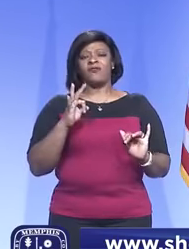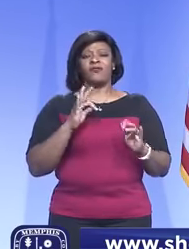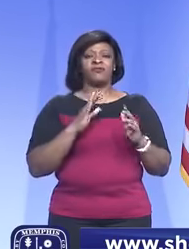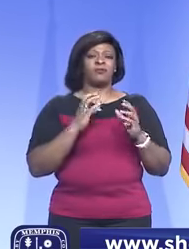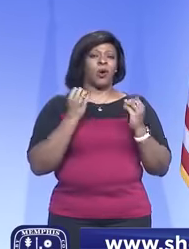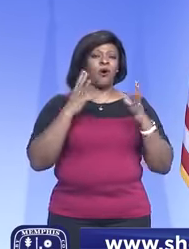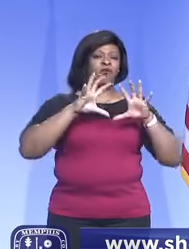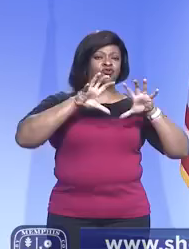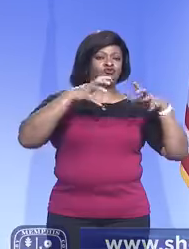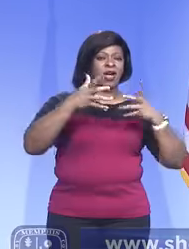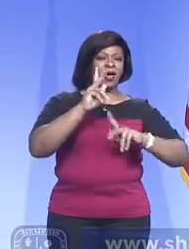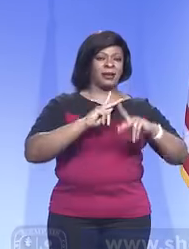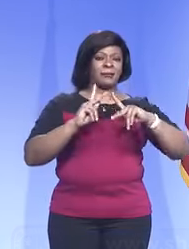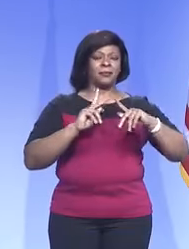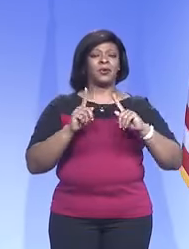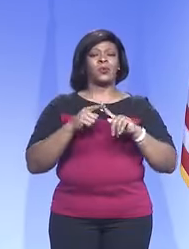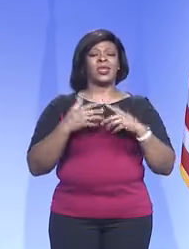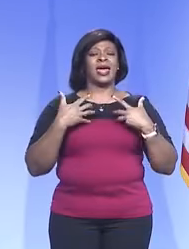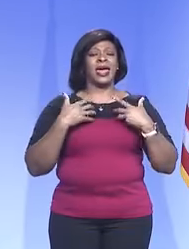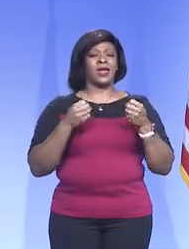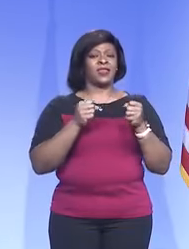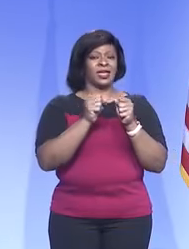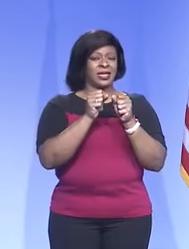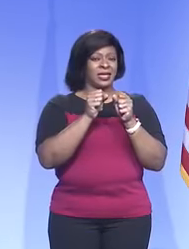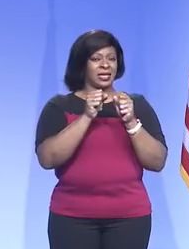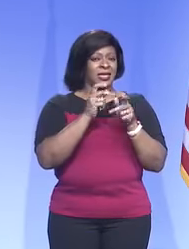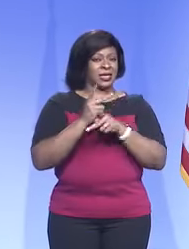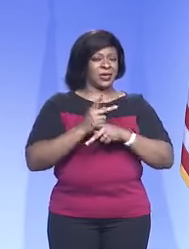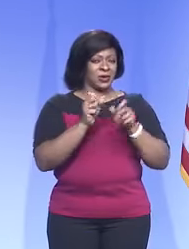overcrowding, overwhelming our healthcare system